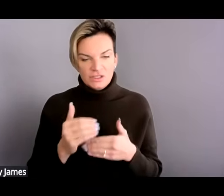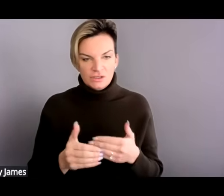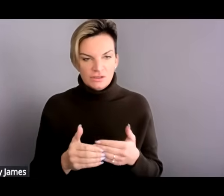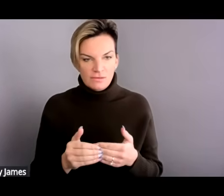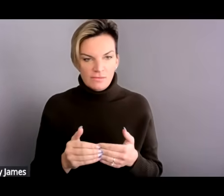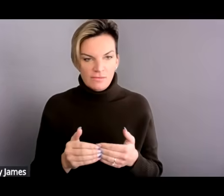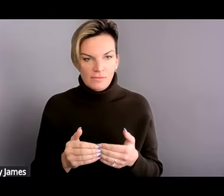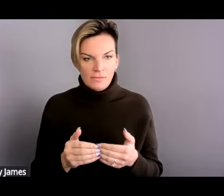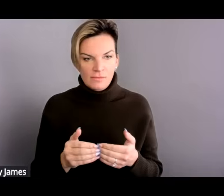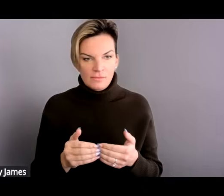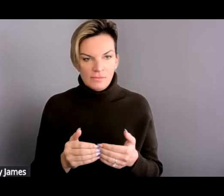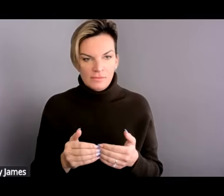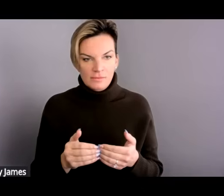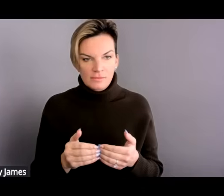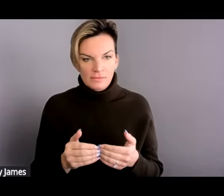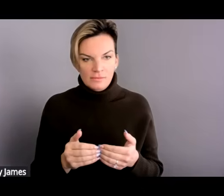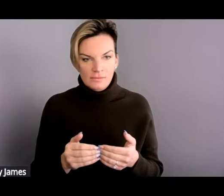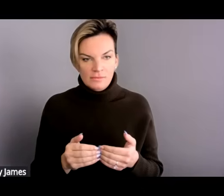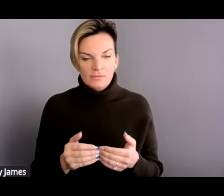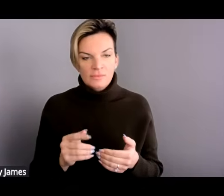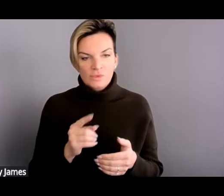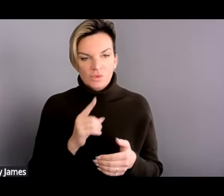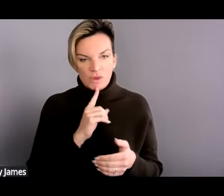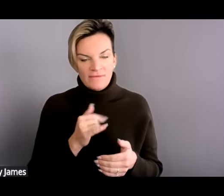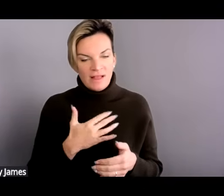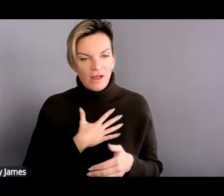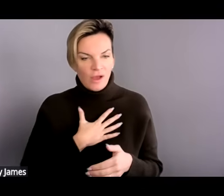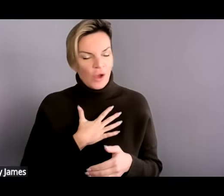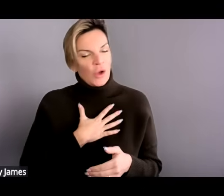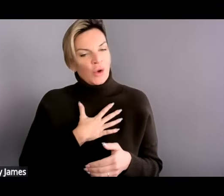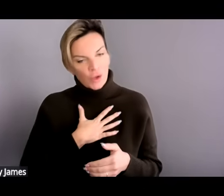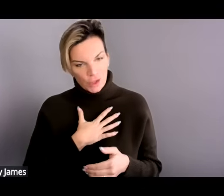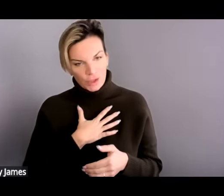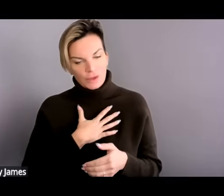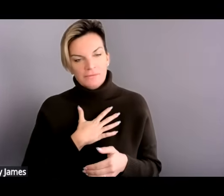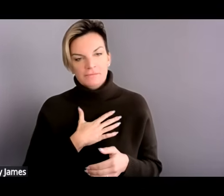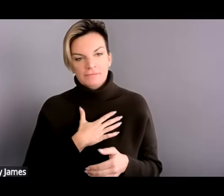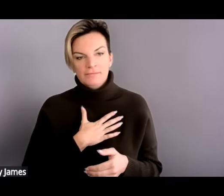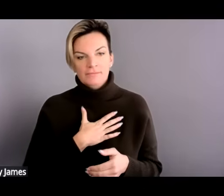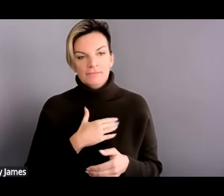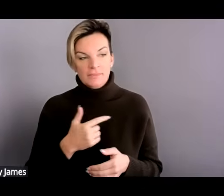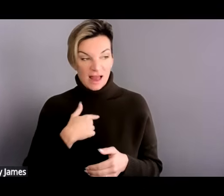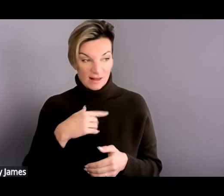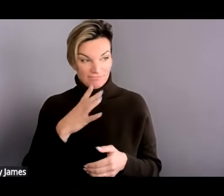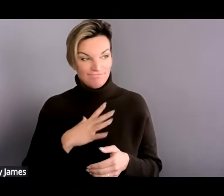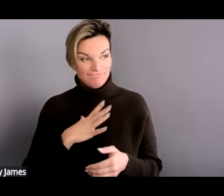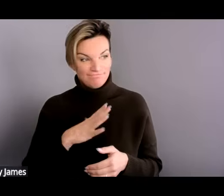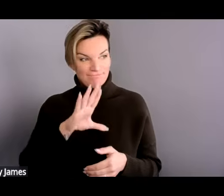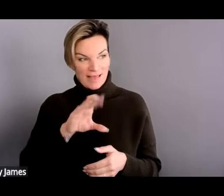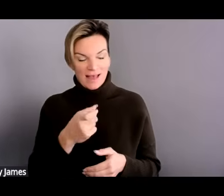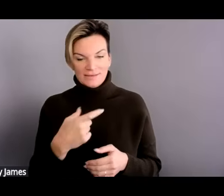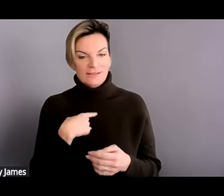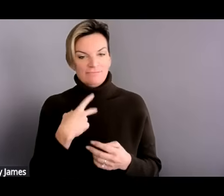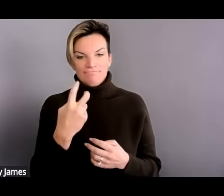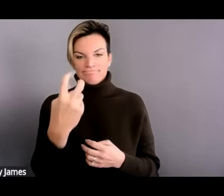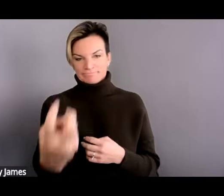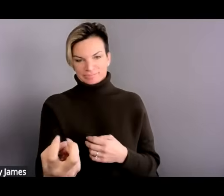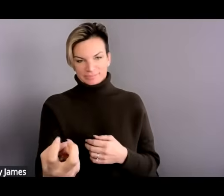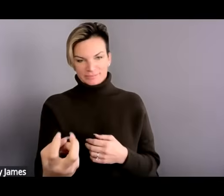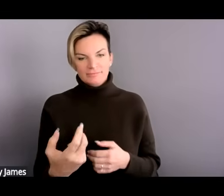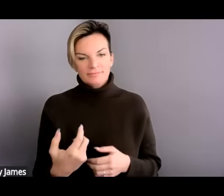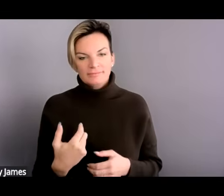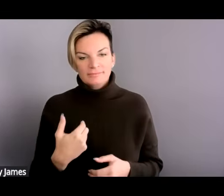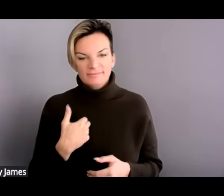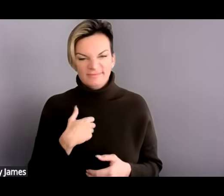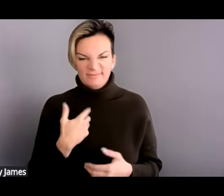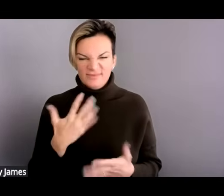a breath of fresh air, because sitting where all of you sit and having been there